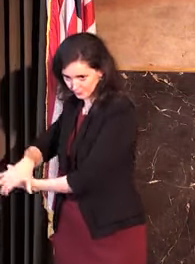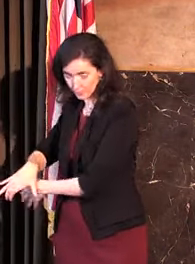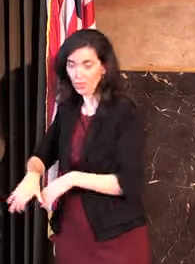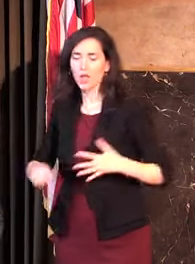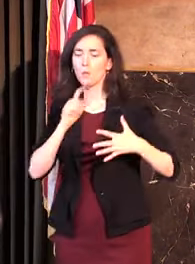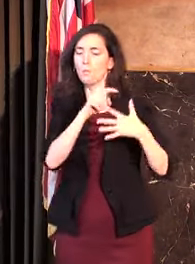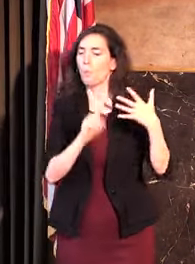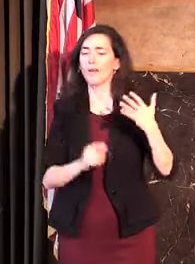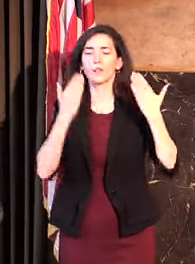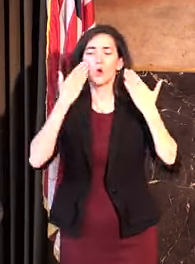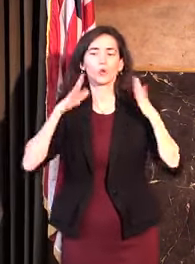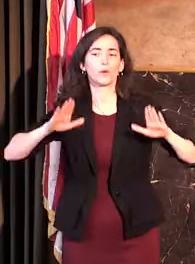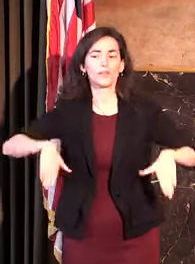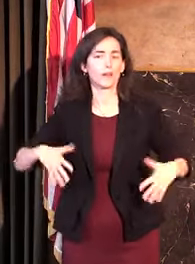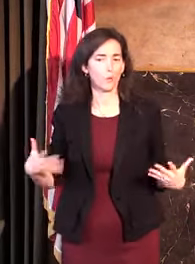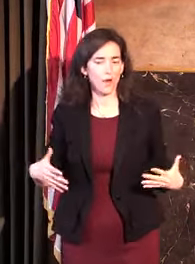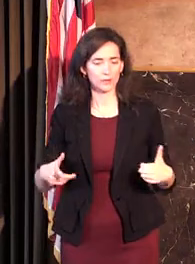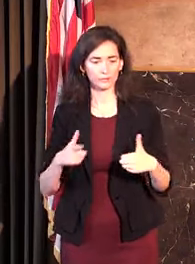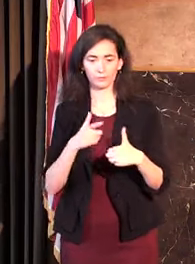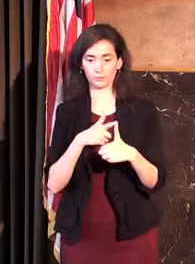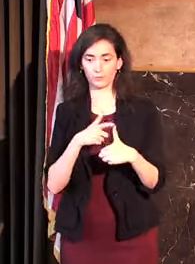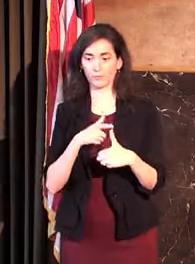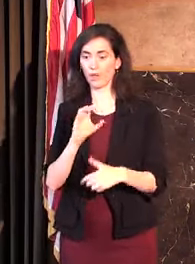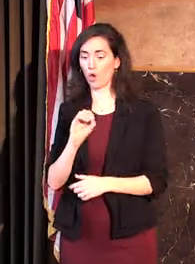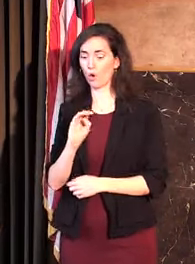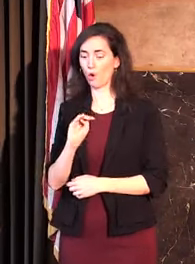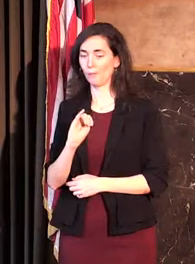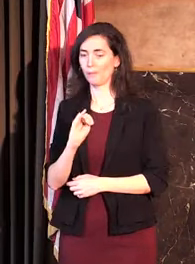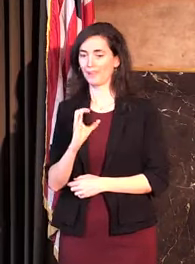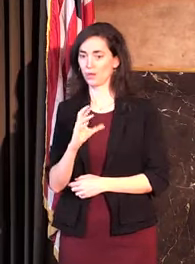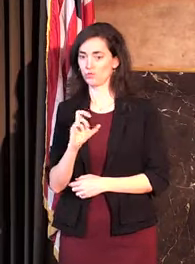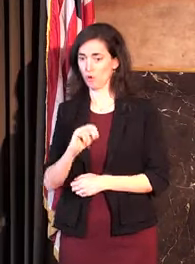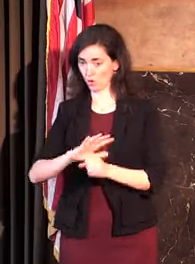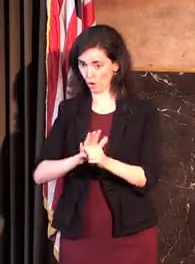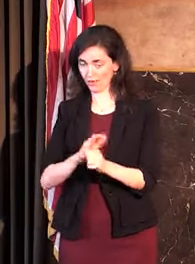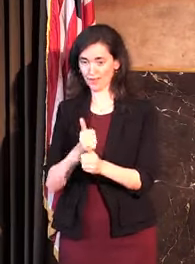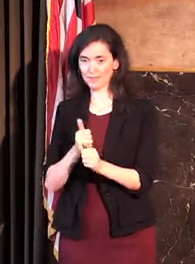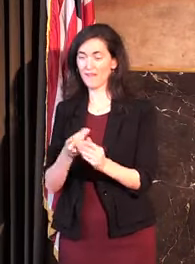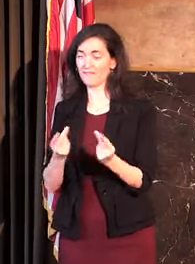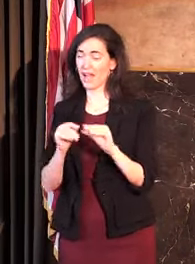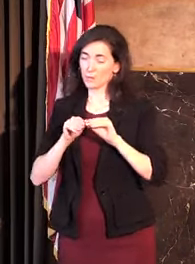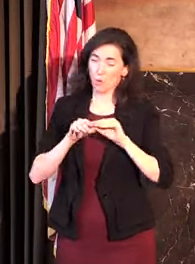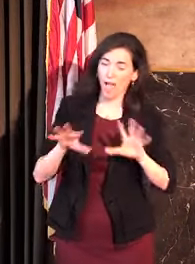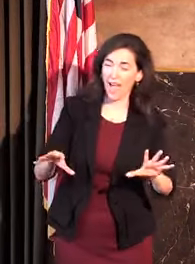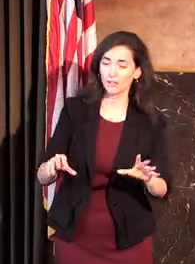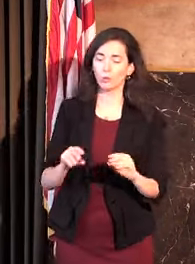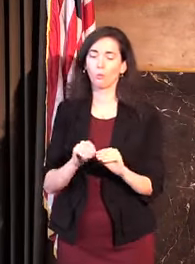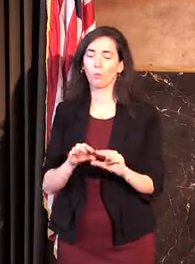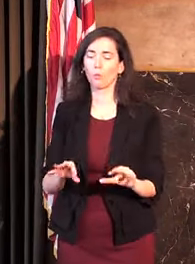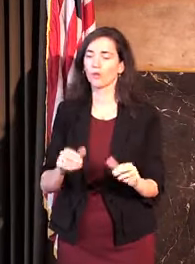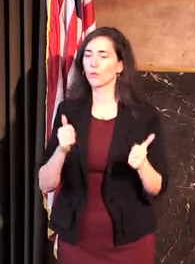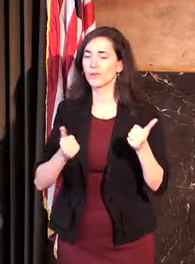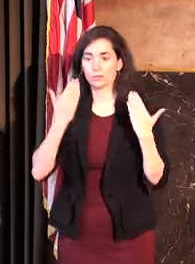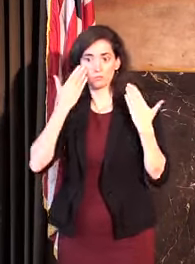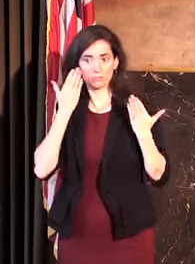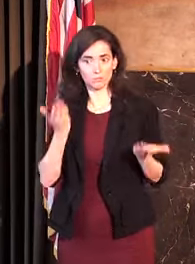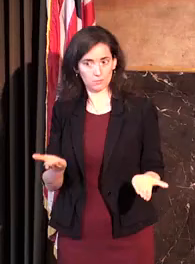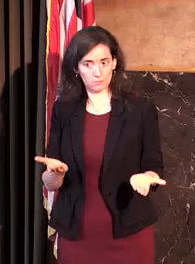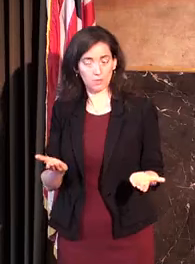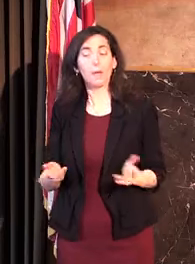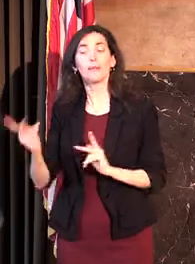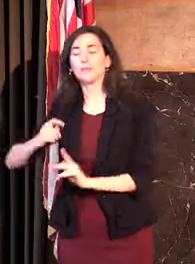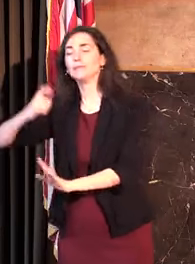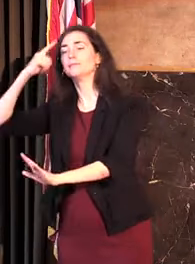don't have great data about how transmissible this variant will be. Again, there's theoretical